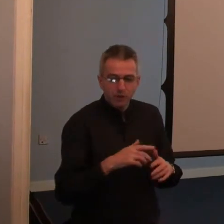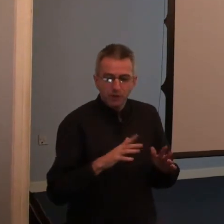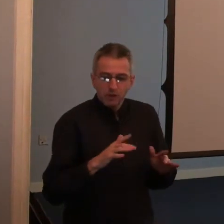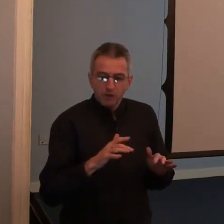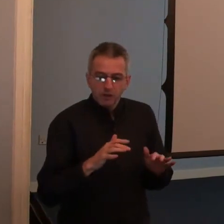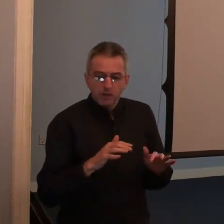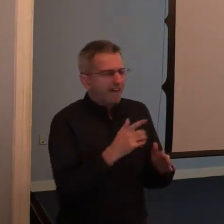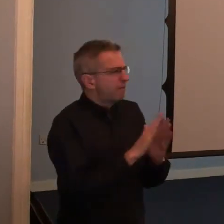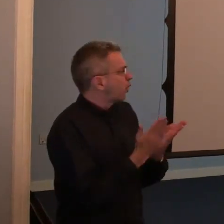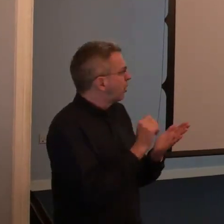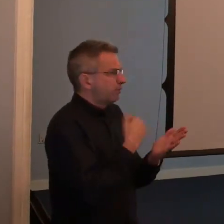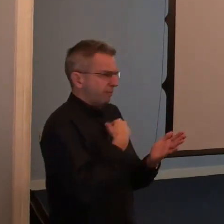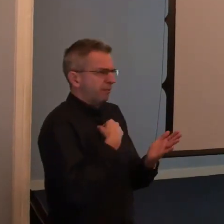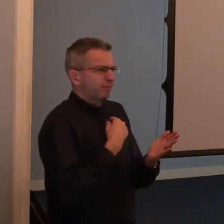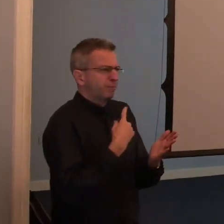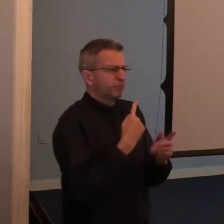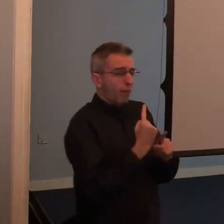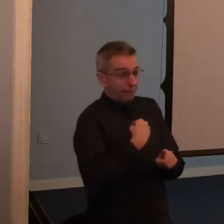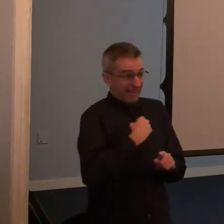more genetic research done in the future as well.